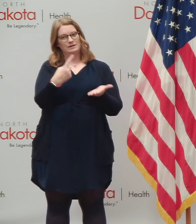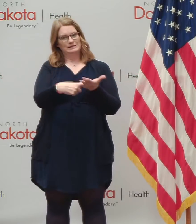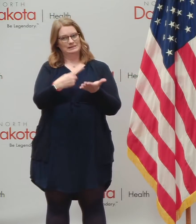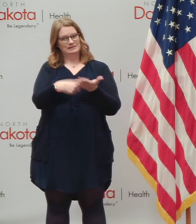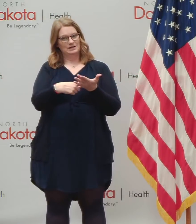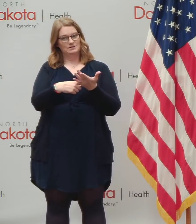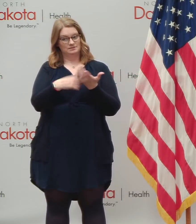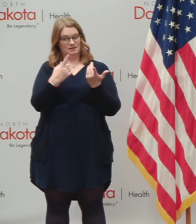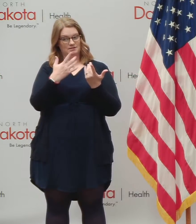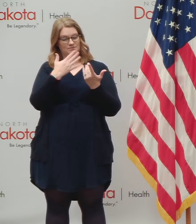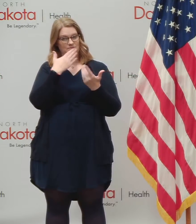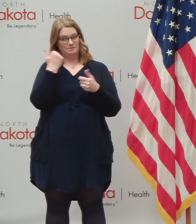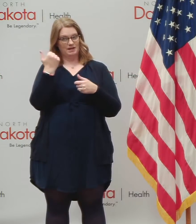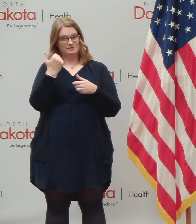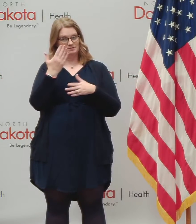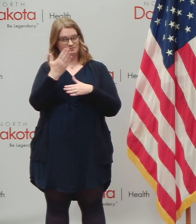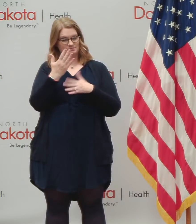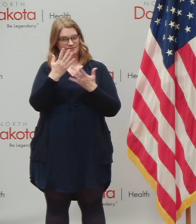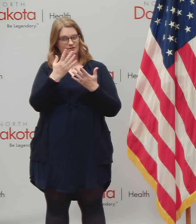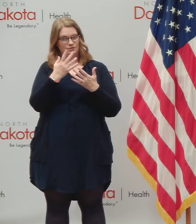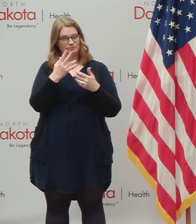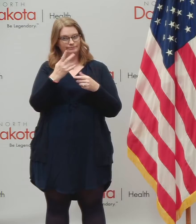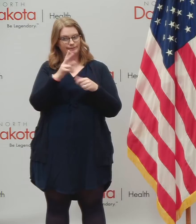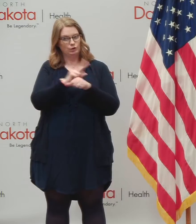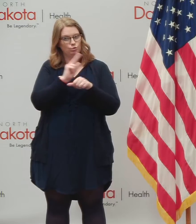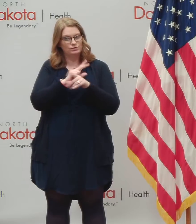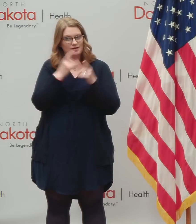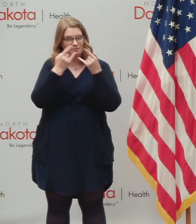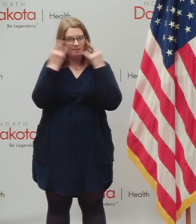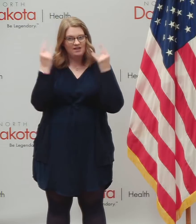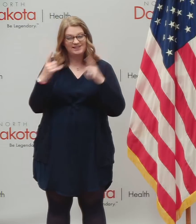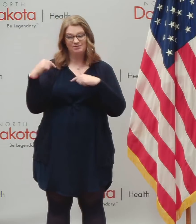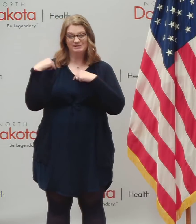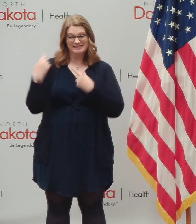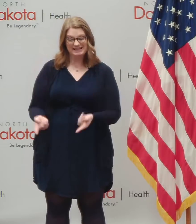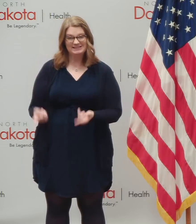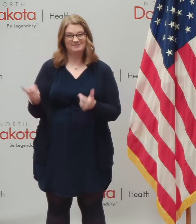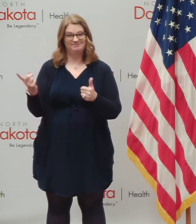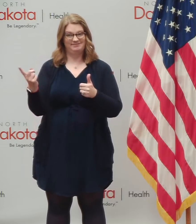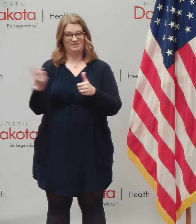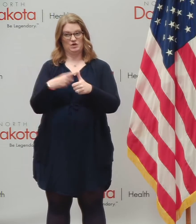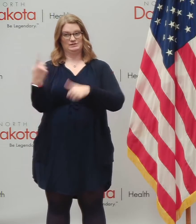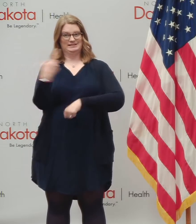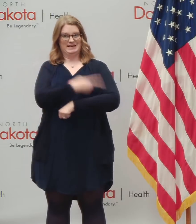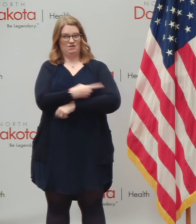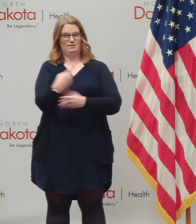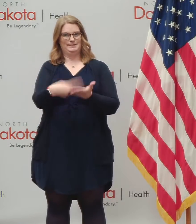effectiveness of masks, we should talk about that because we've been saying that since day one. But if you have a